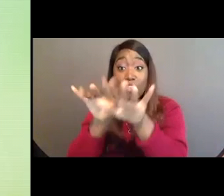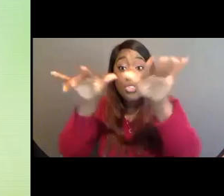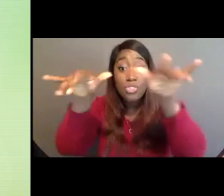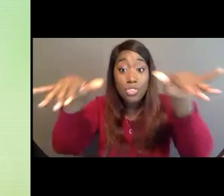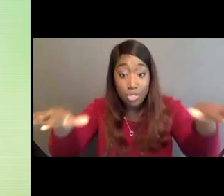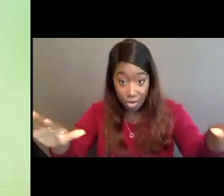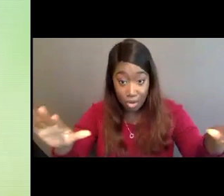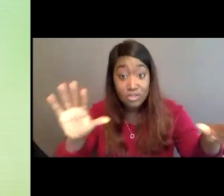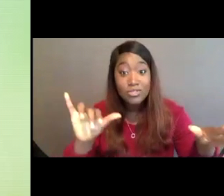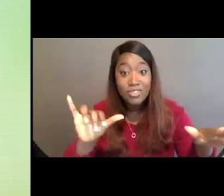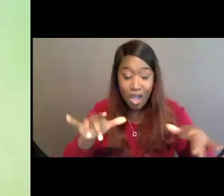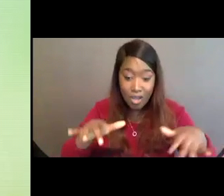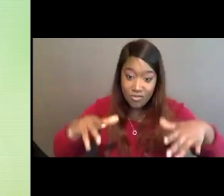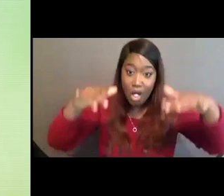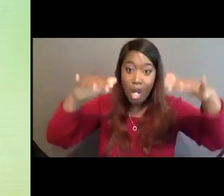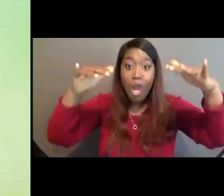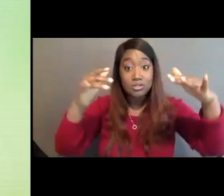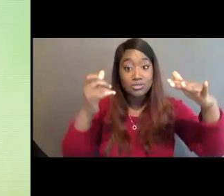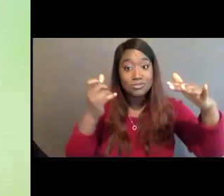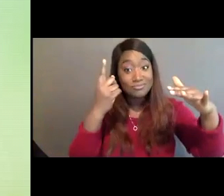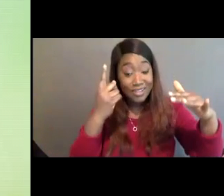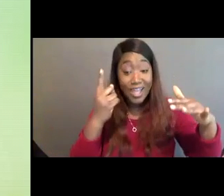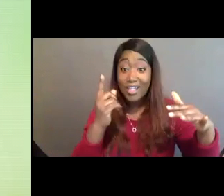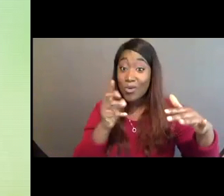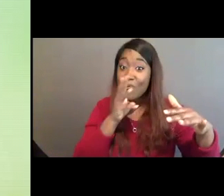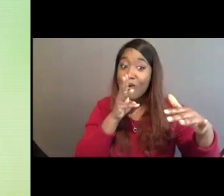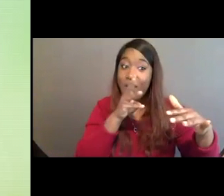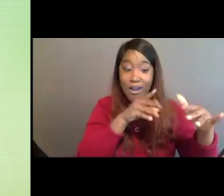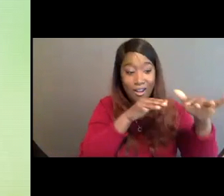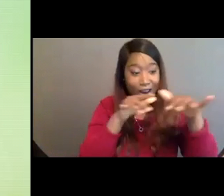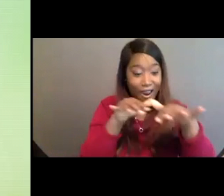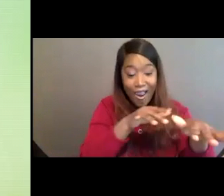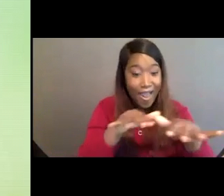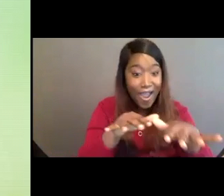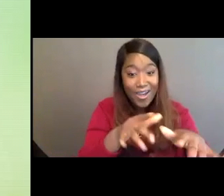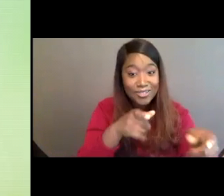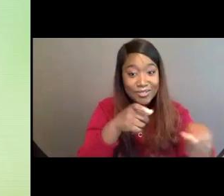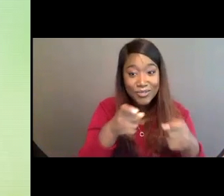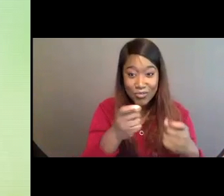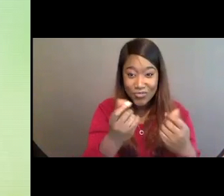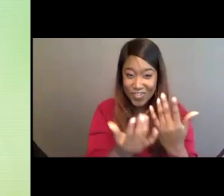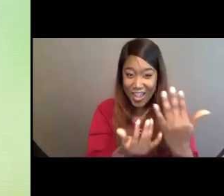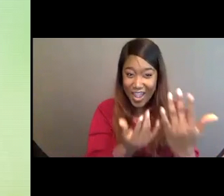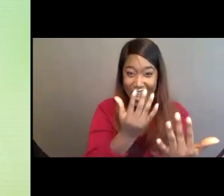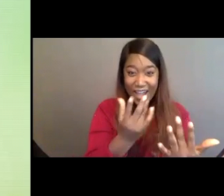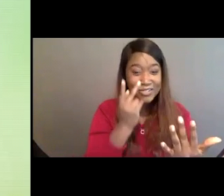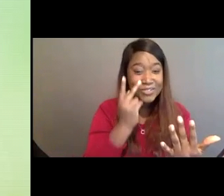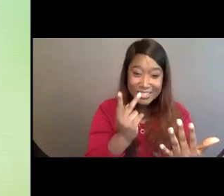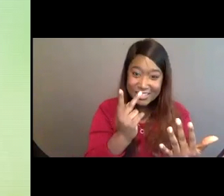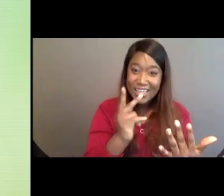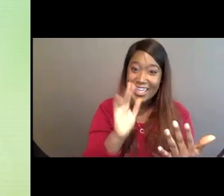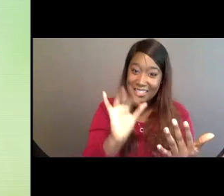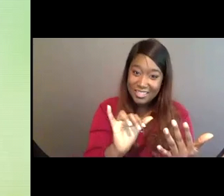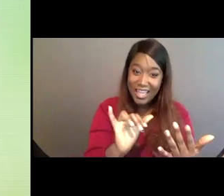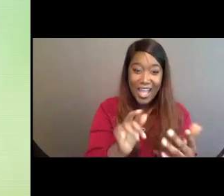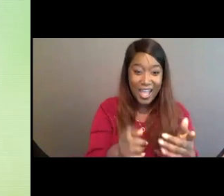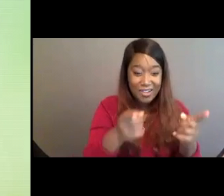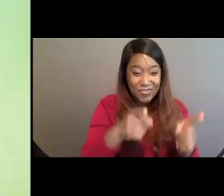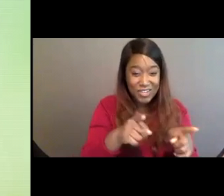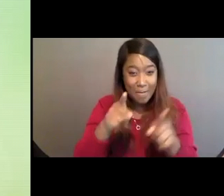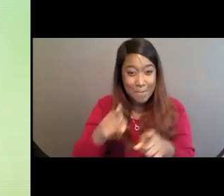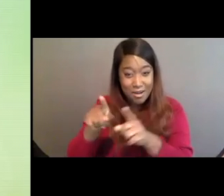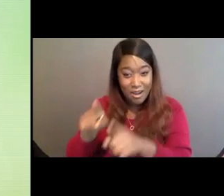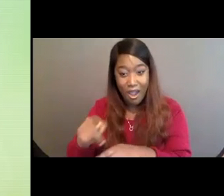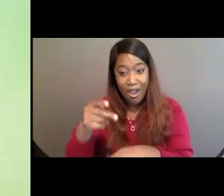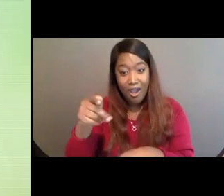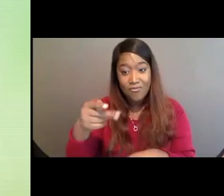Water, you know, controls fire, right? This is sort of the way these are phenomenon of nature.